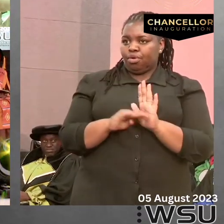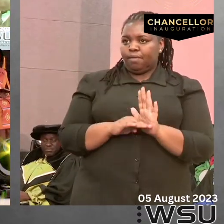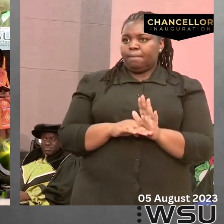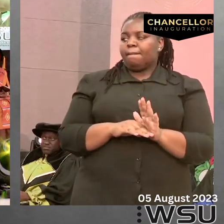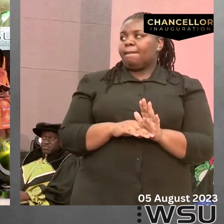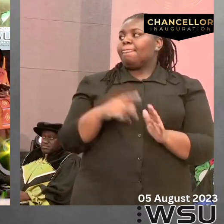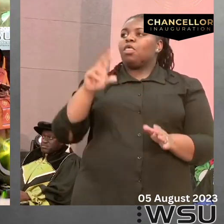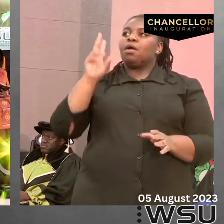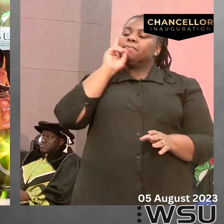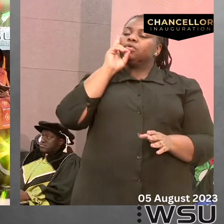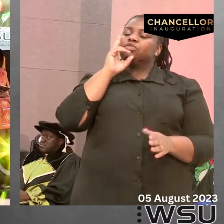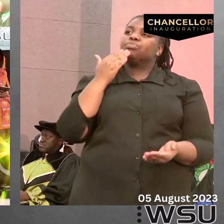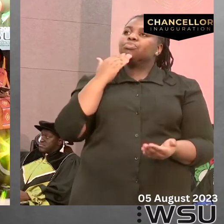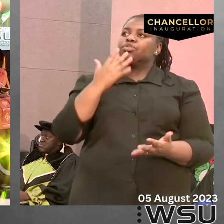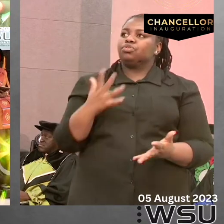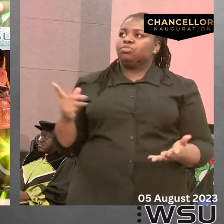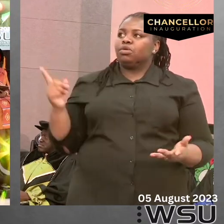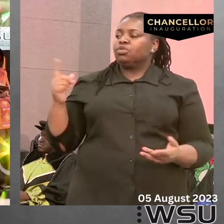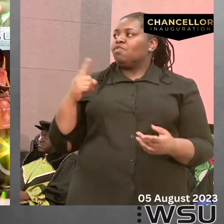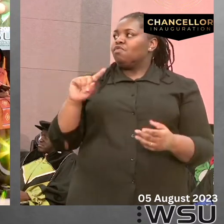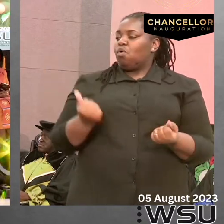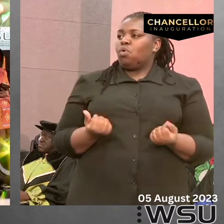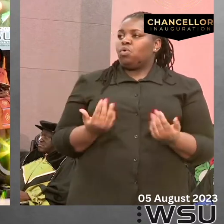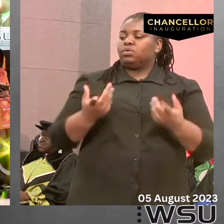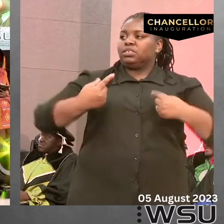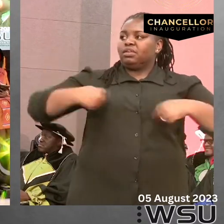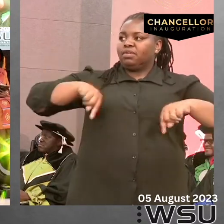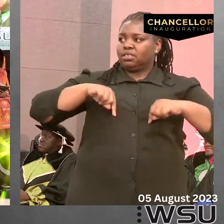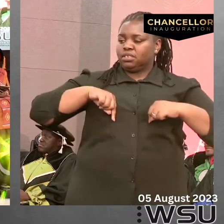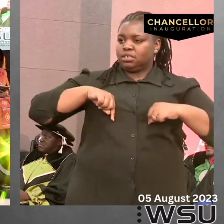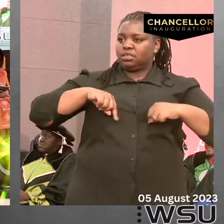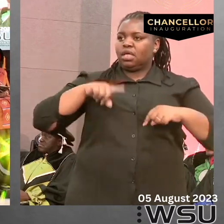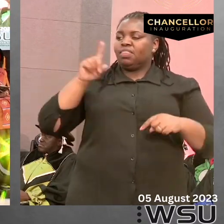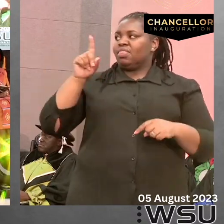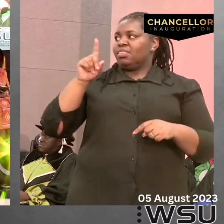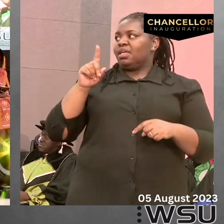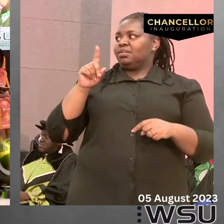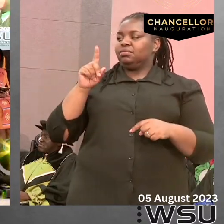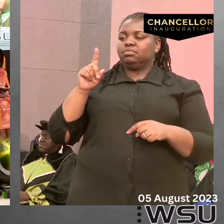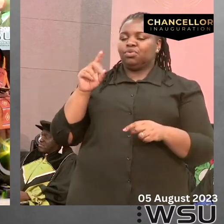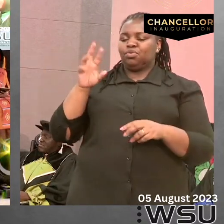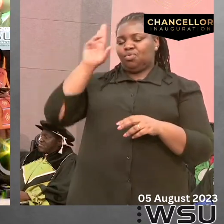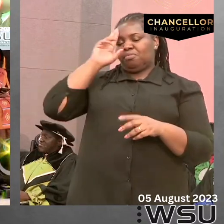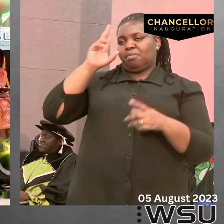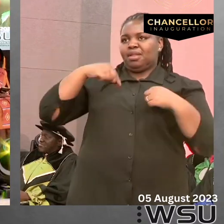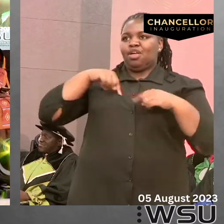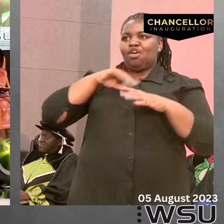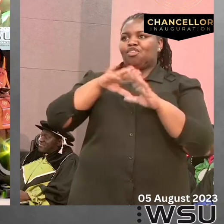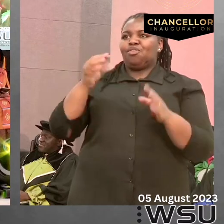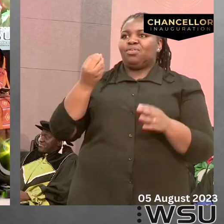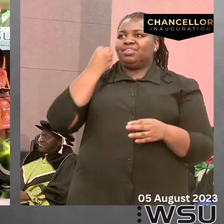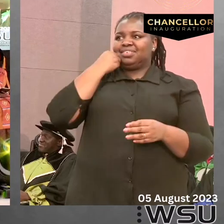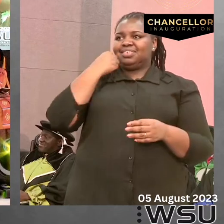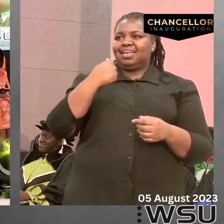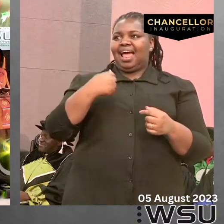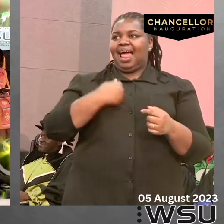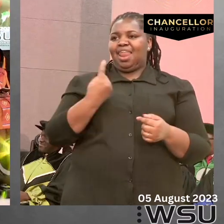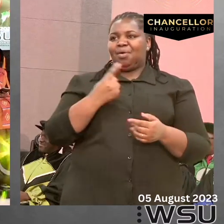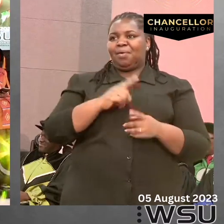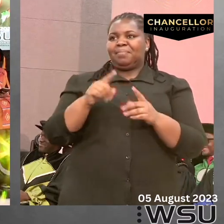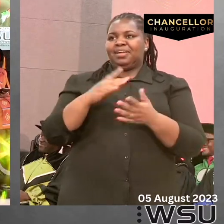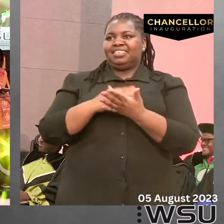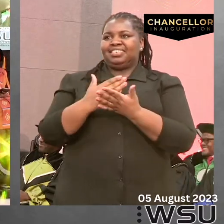our bishop, we thank you for serving us with that milk that you reminded that we should not drink alone, but